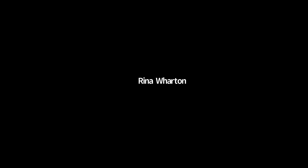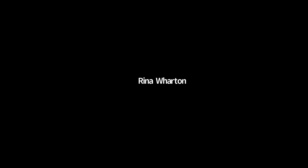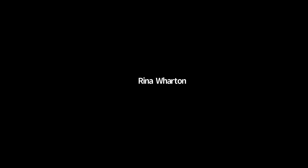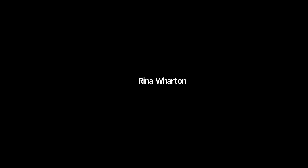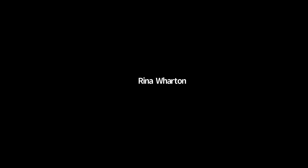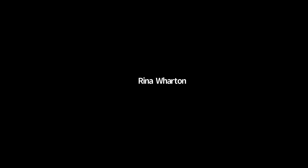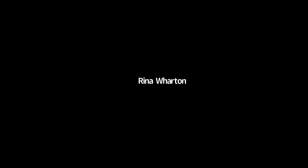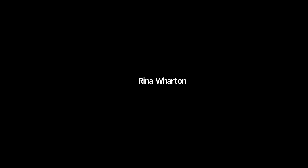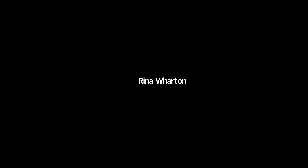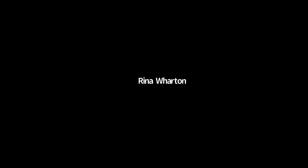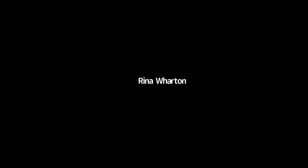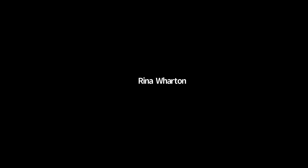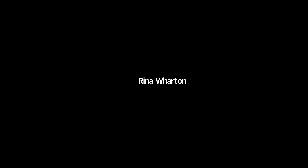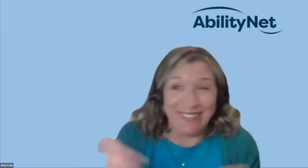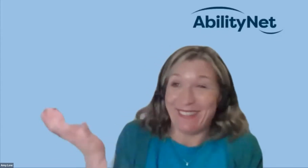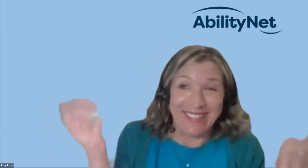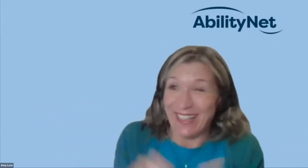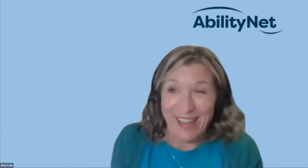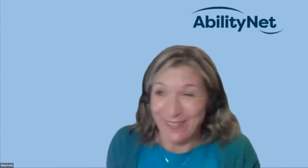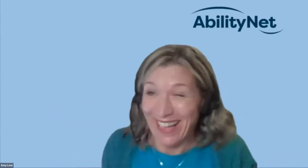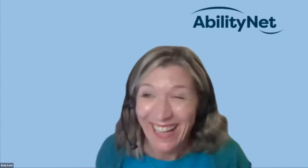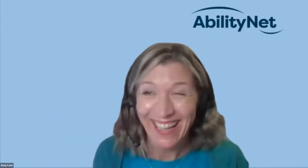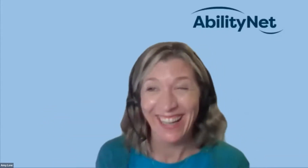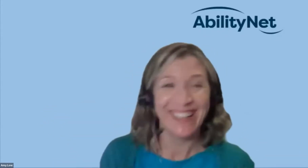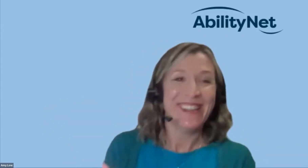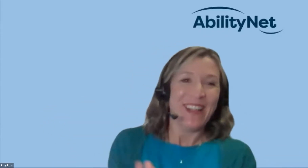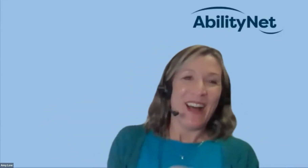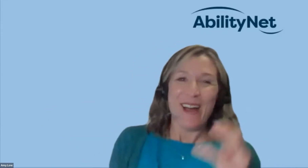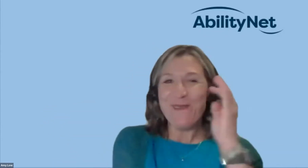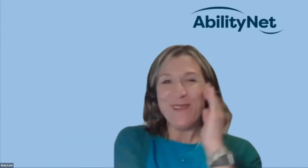to look like? Don't know.